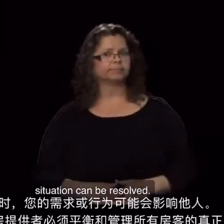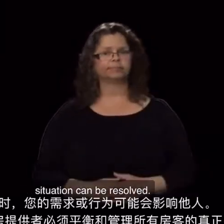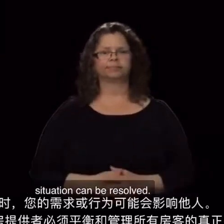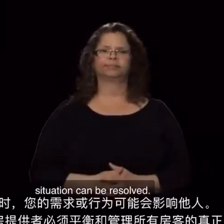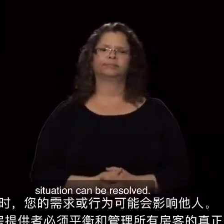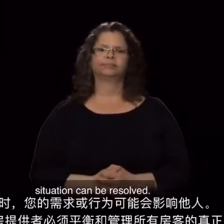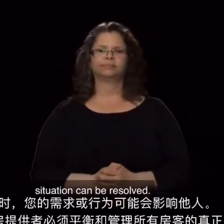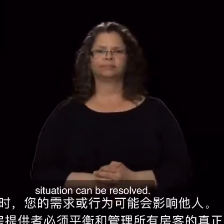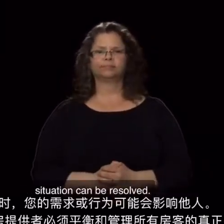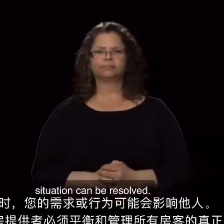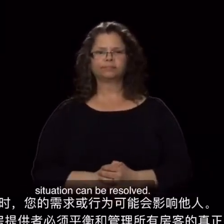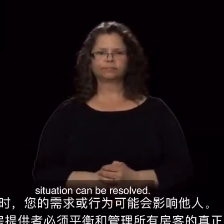resolved.